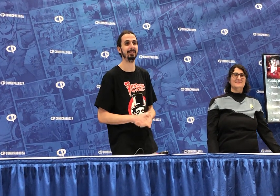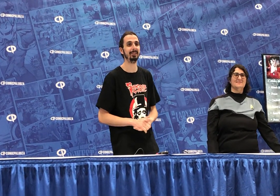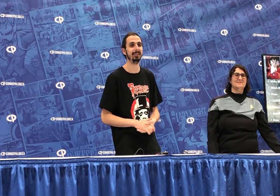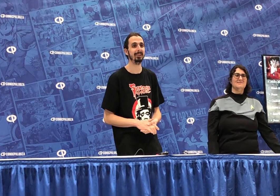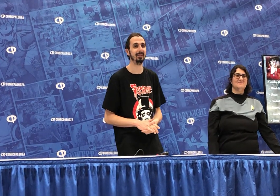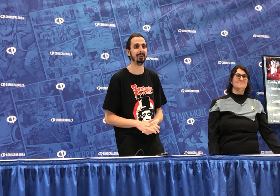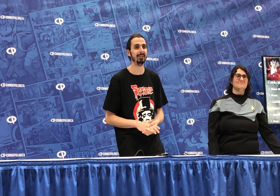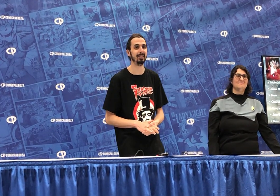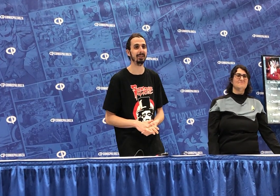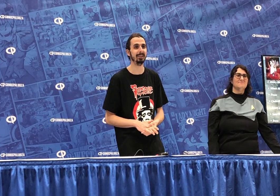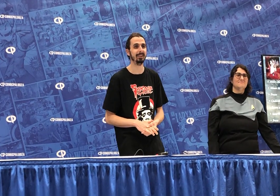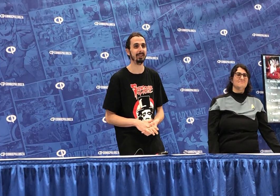difference.